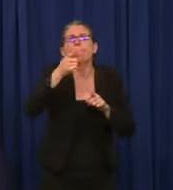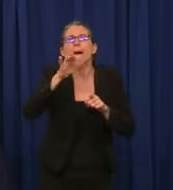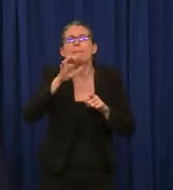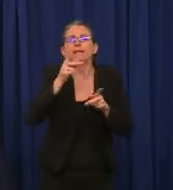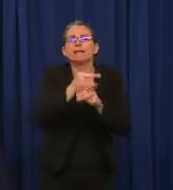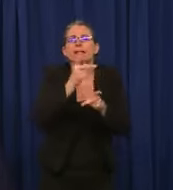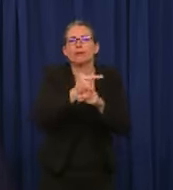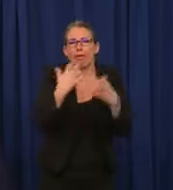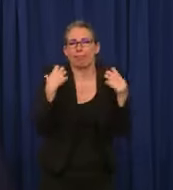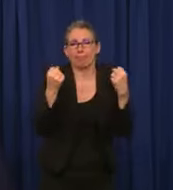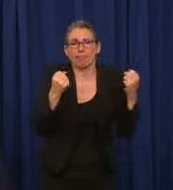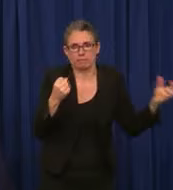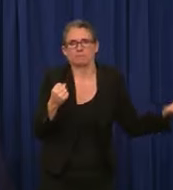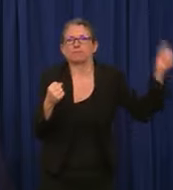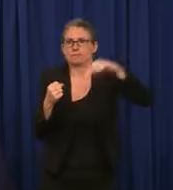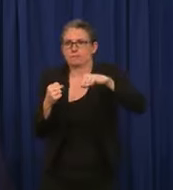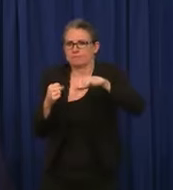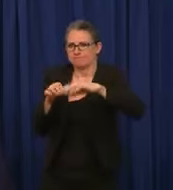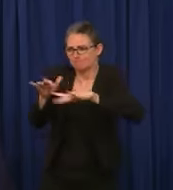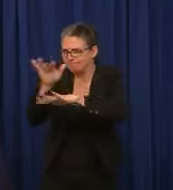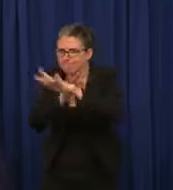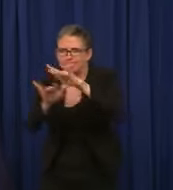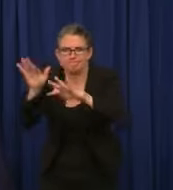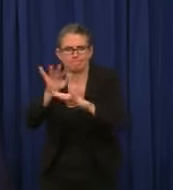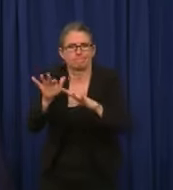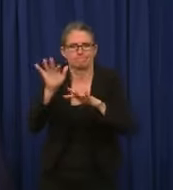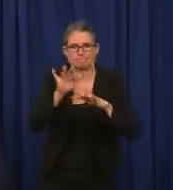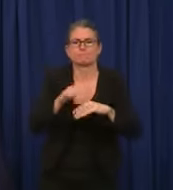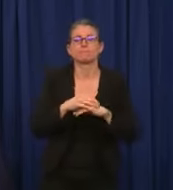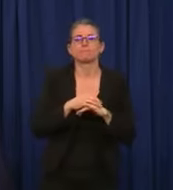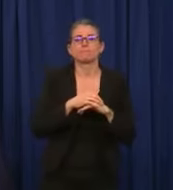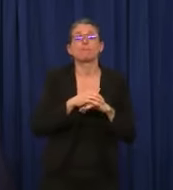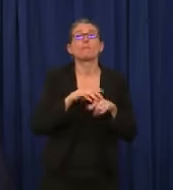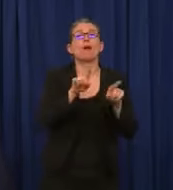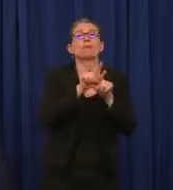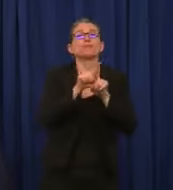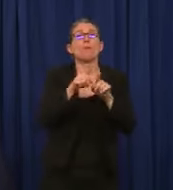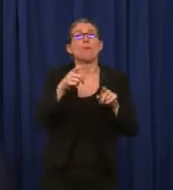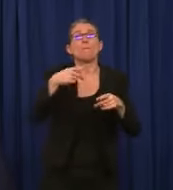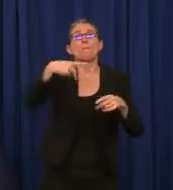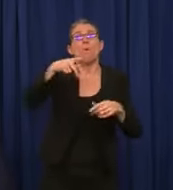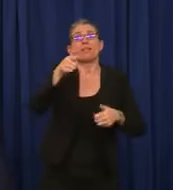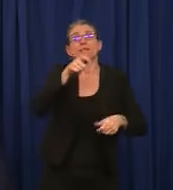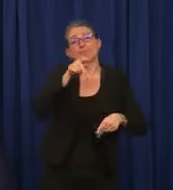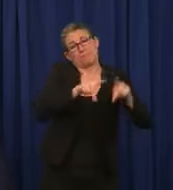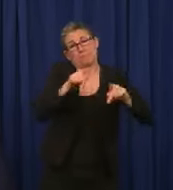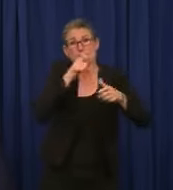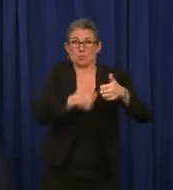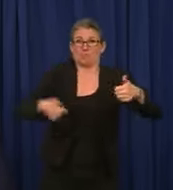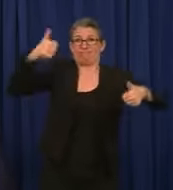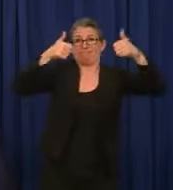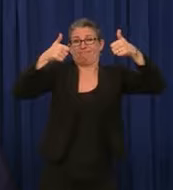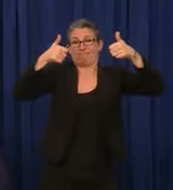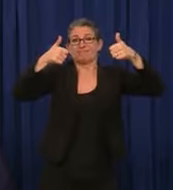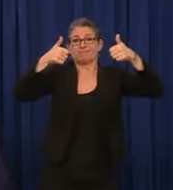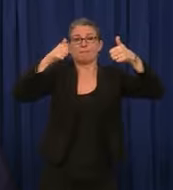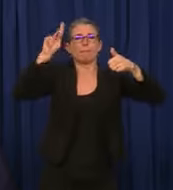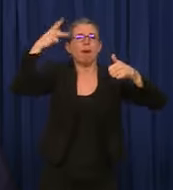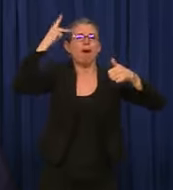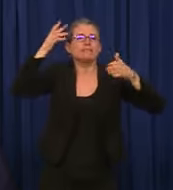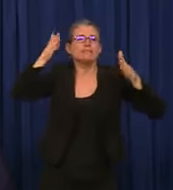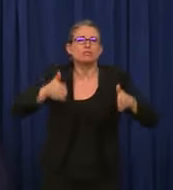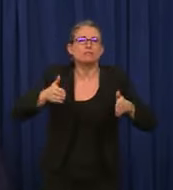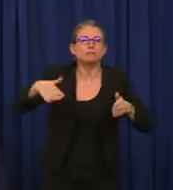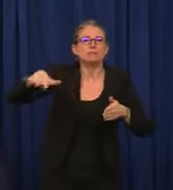to, on the epi side, to look at the investigations to determine who might have been a close contact of either of